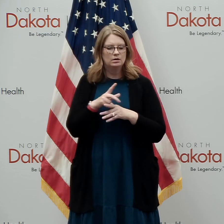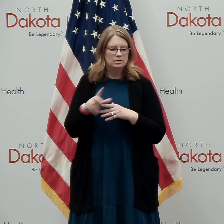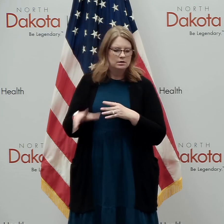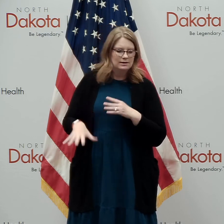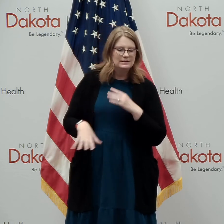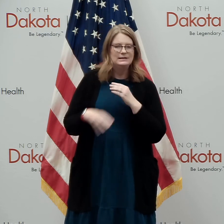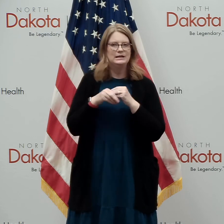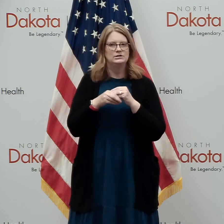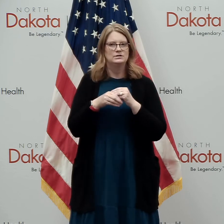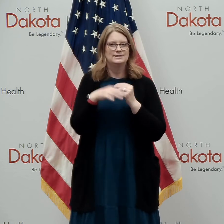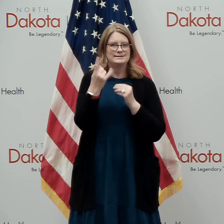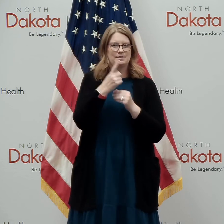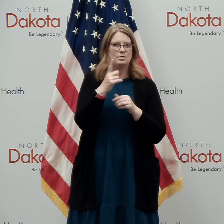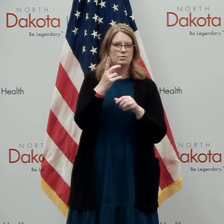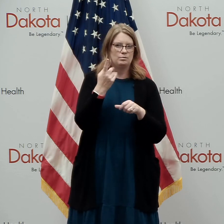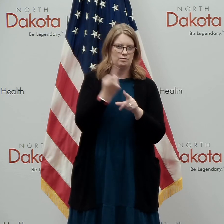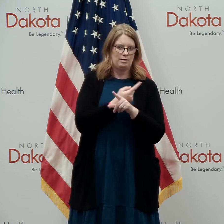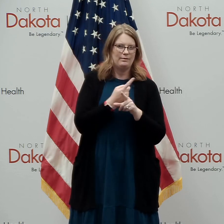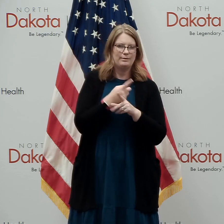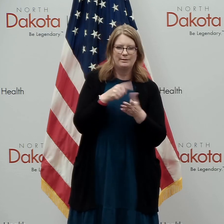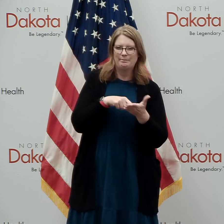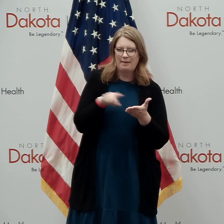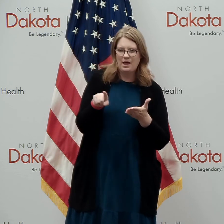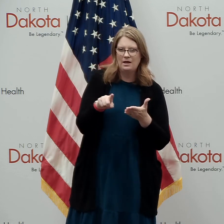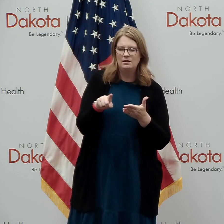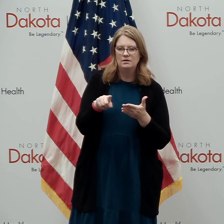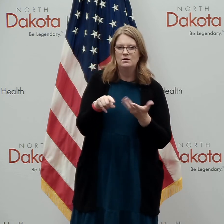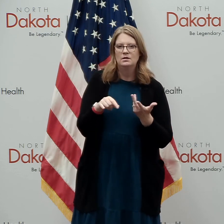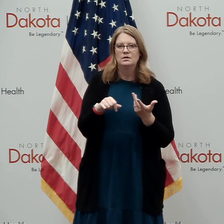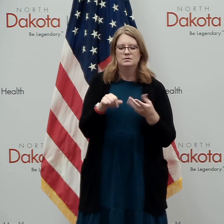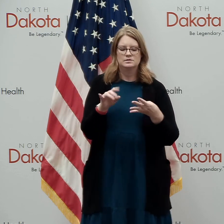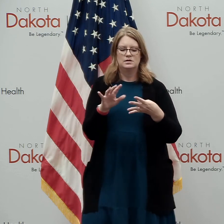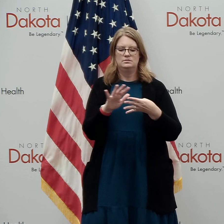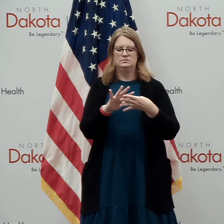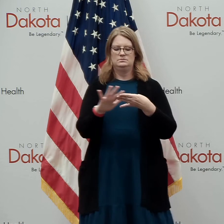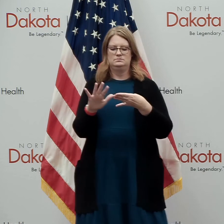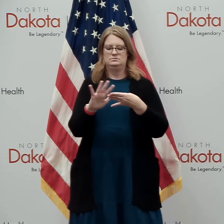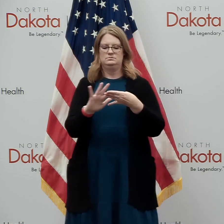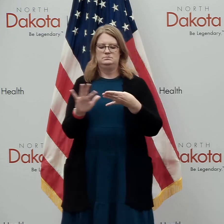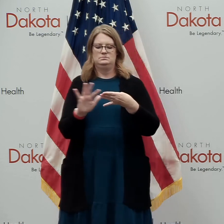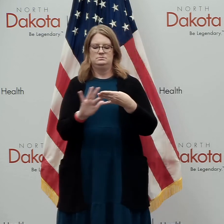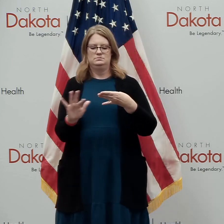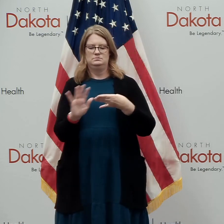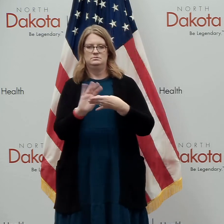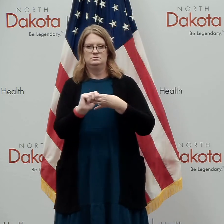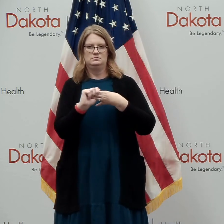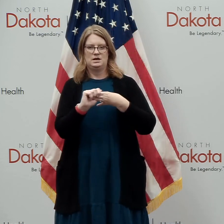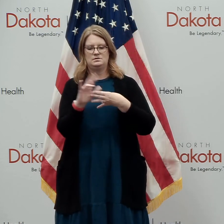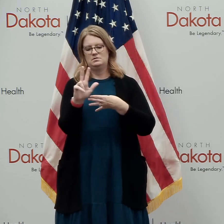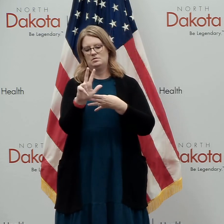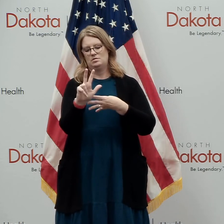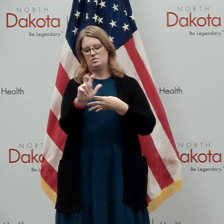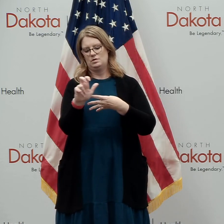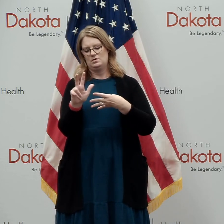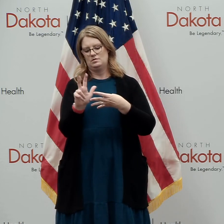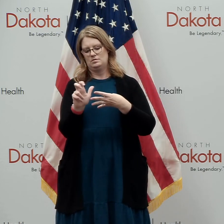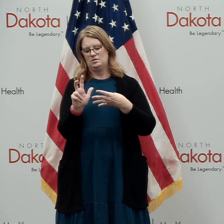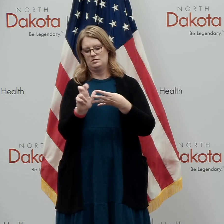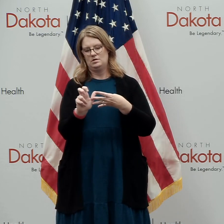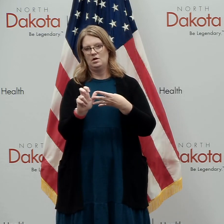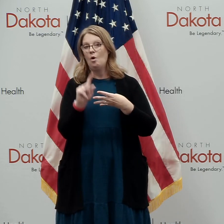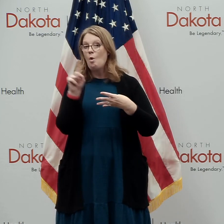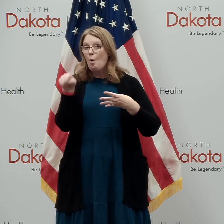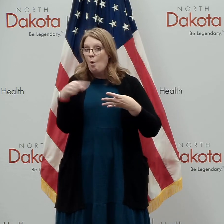what someone would have been paid if they were unemployed the first week in August, the second week in August, or the third week in August, and if and only if they